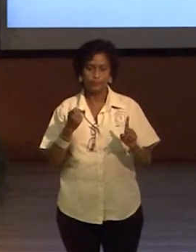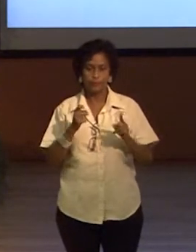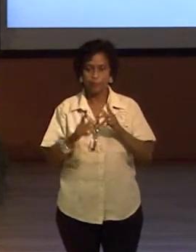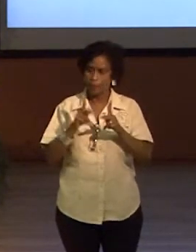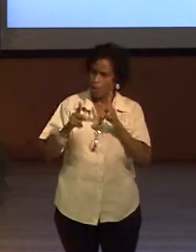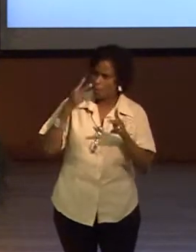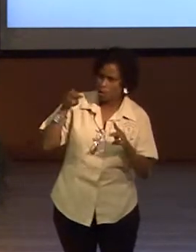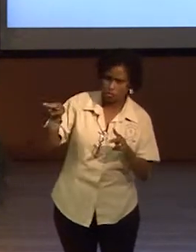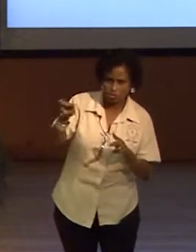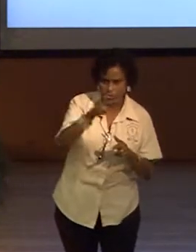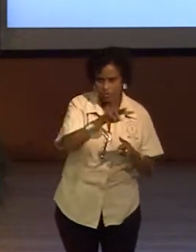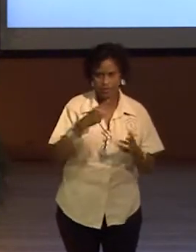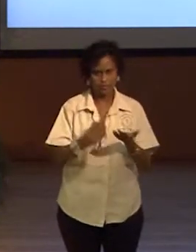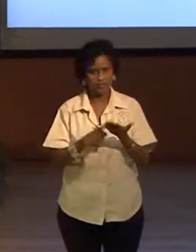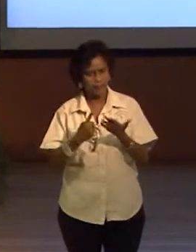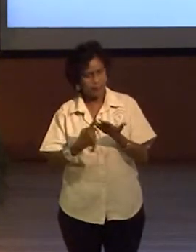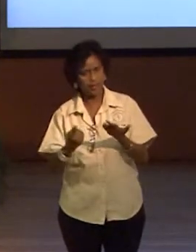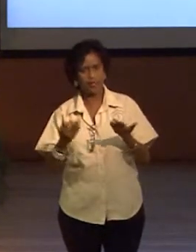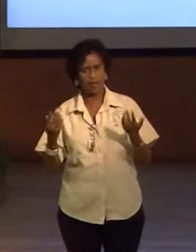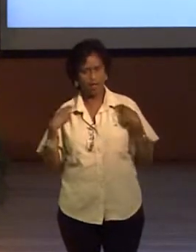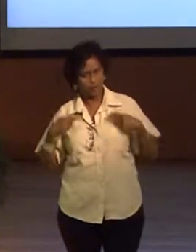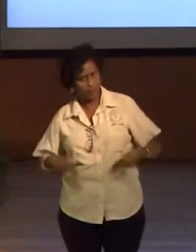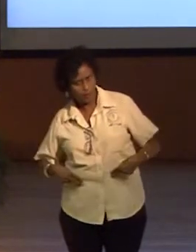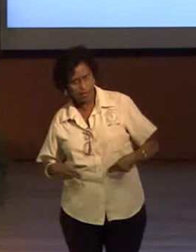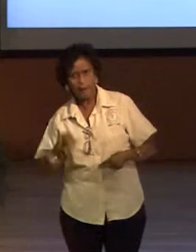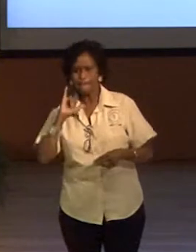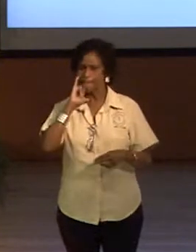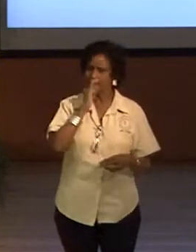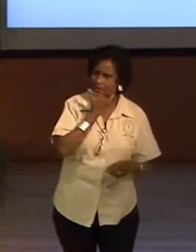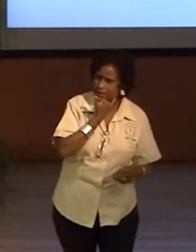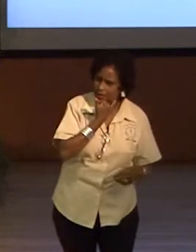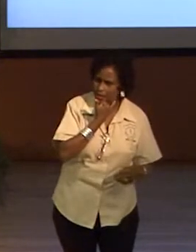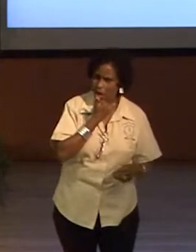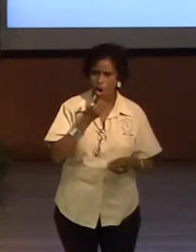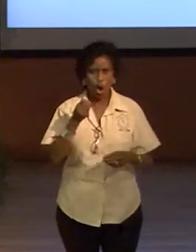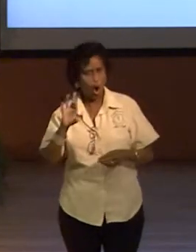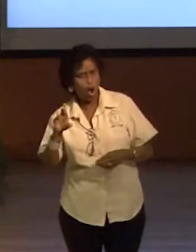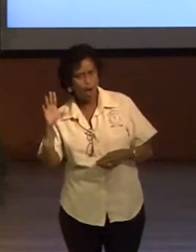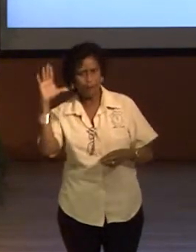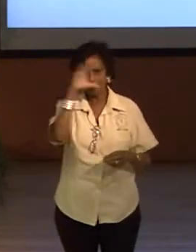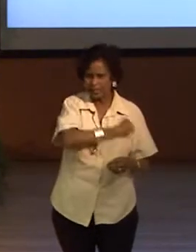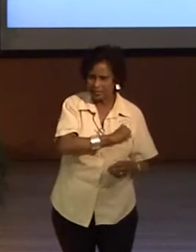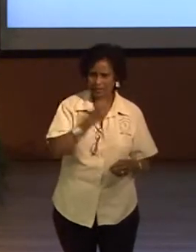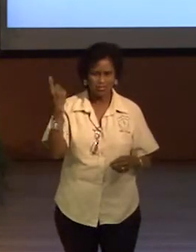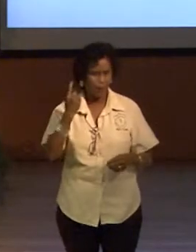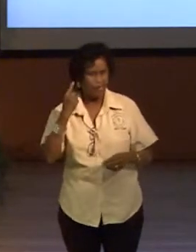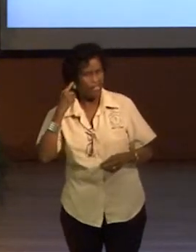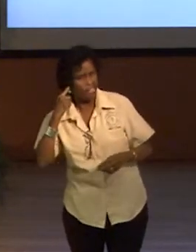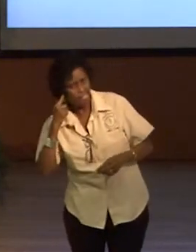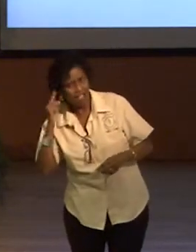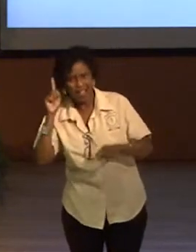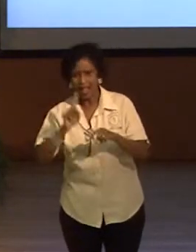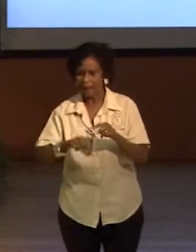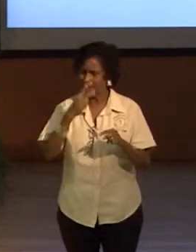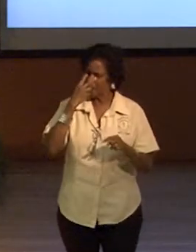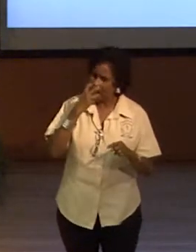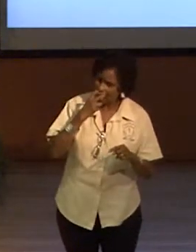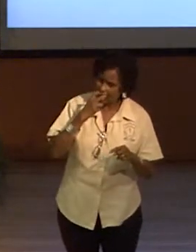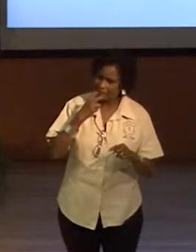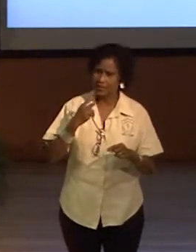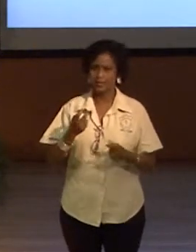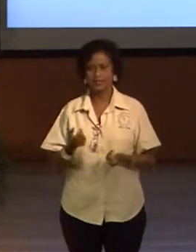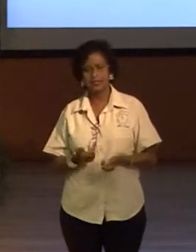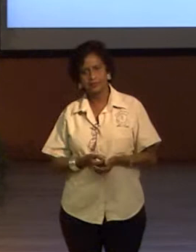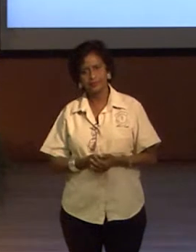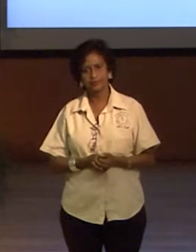of some kind of perceived deficit, or in some cases sensory deficit, it always will